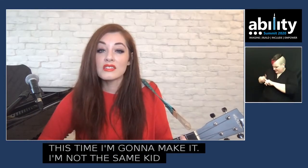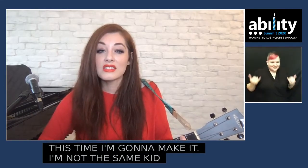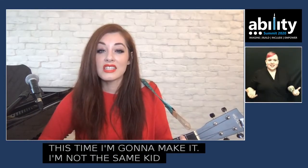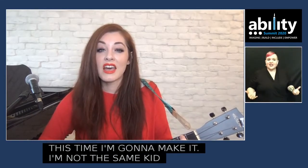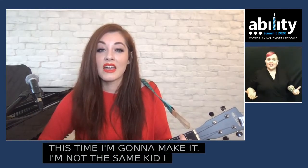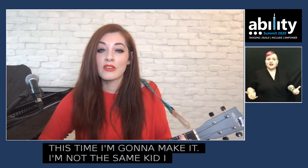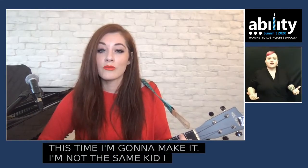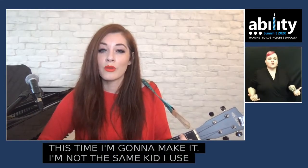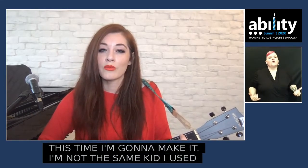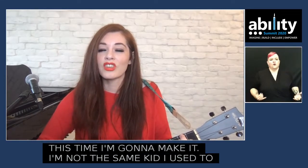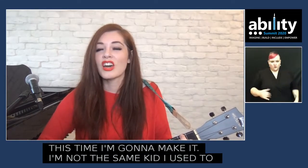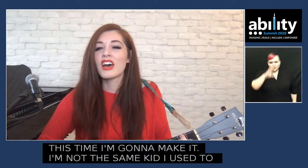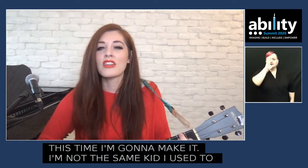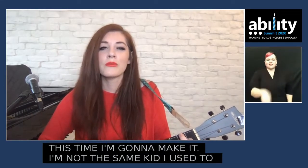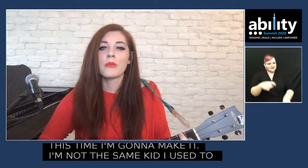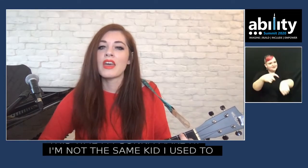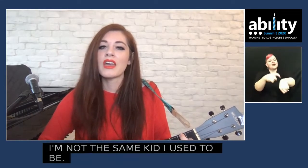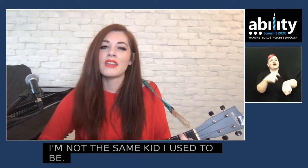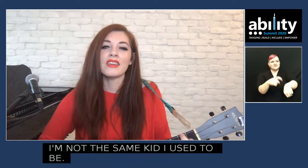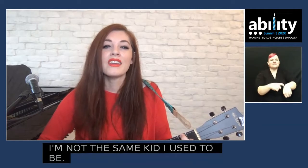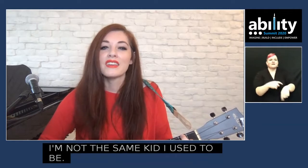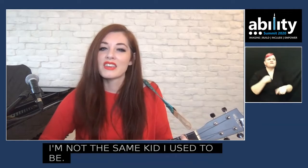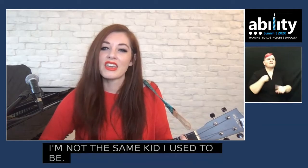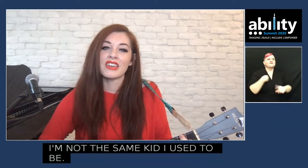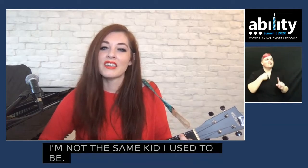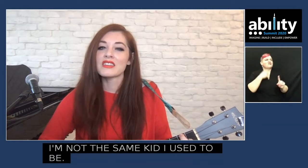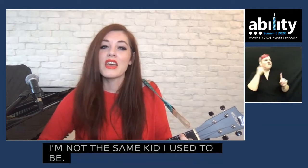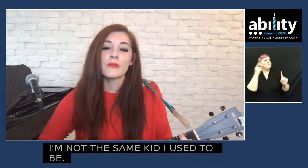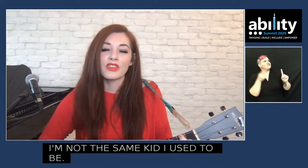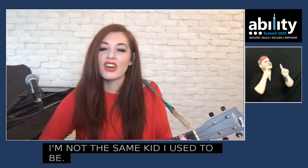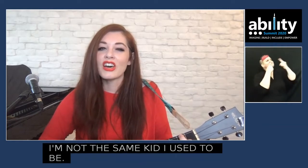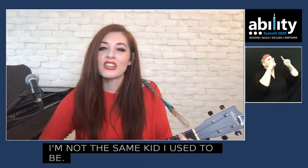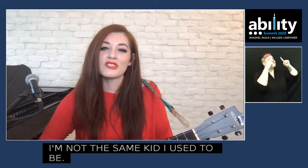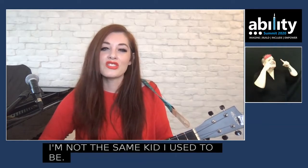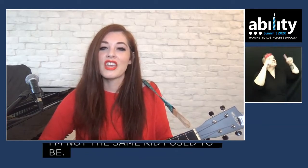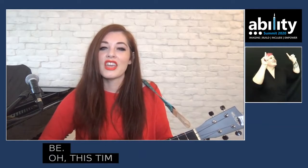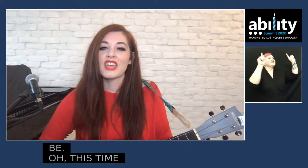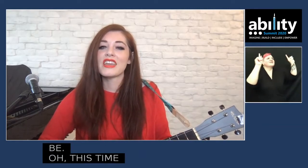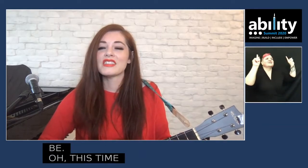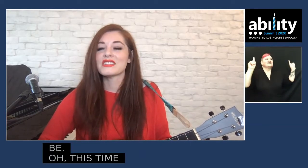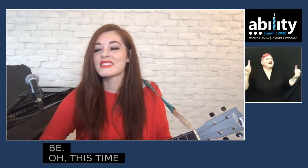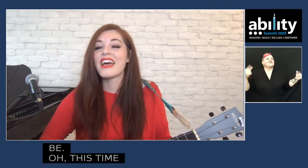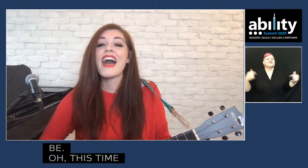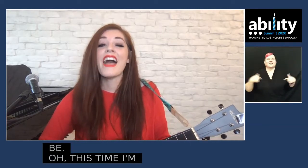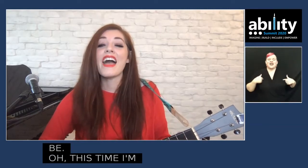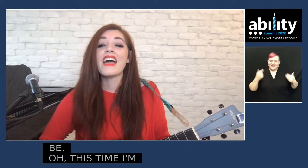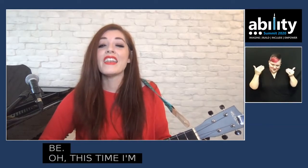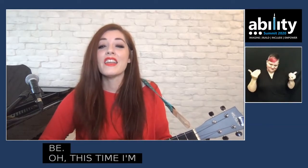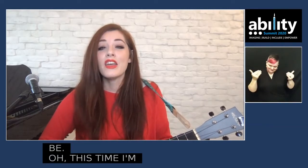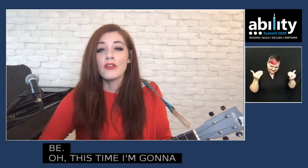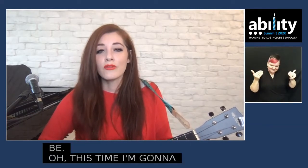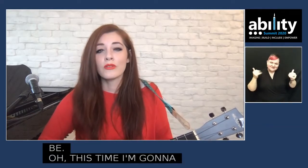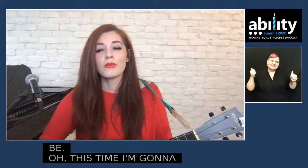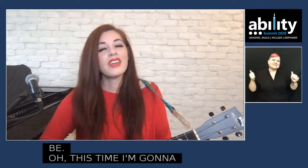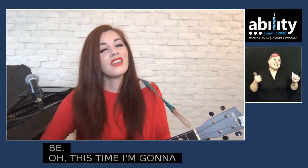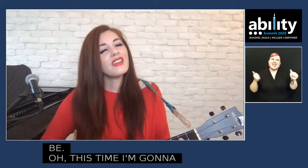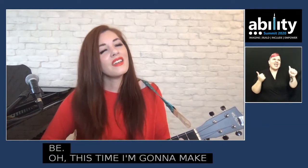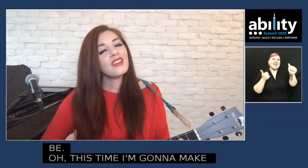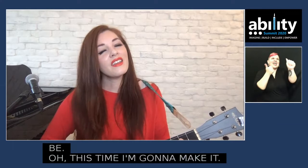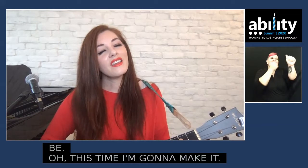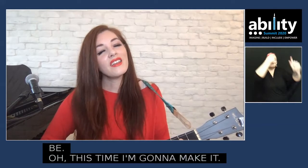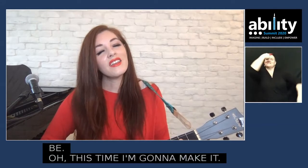Oh, this time I'm gonna make it. I'm gonna chase it